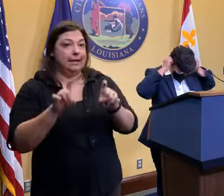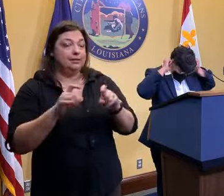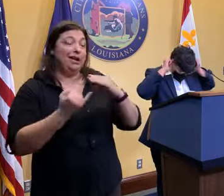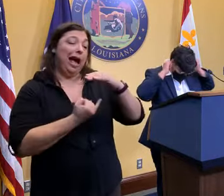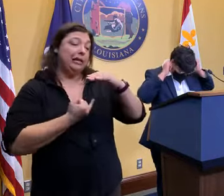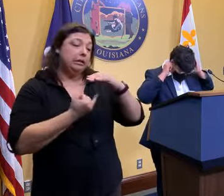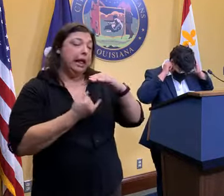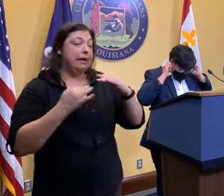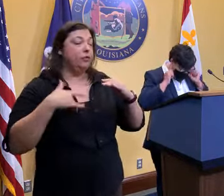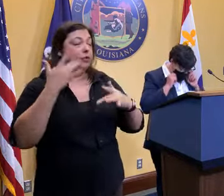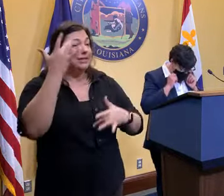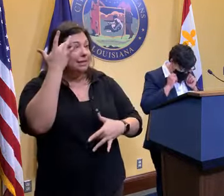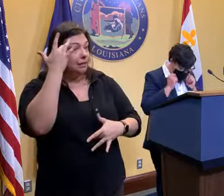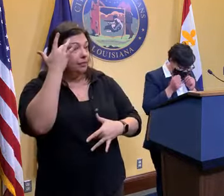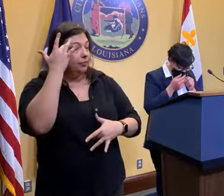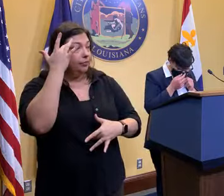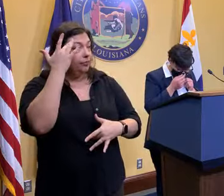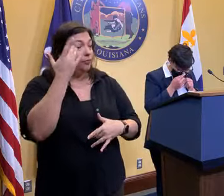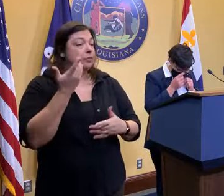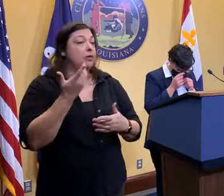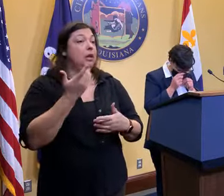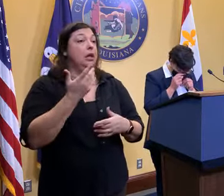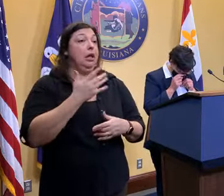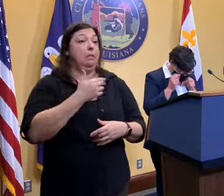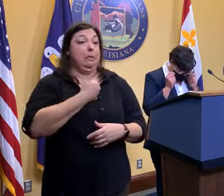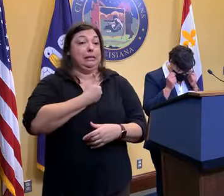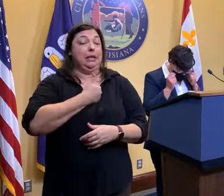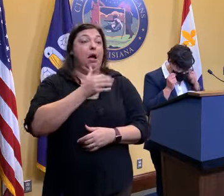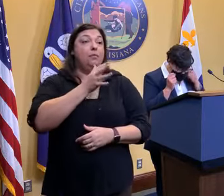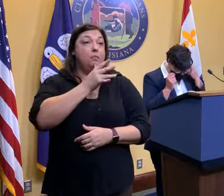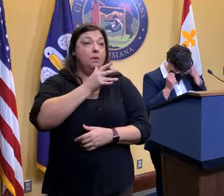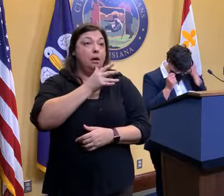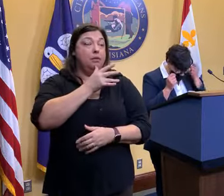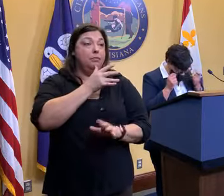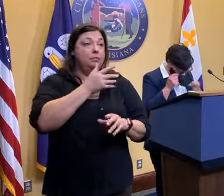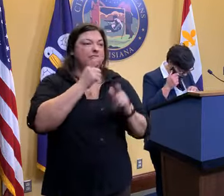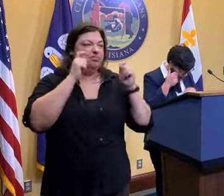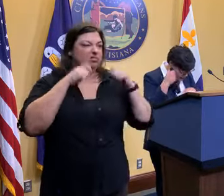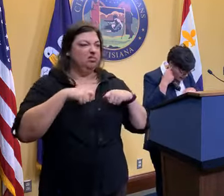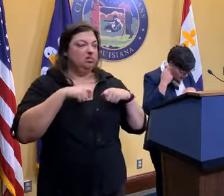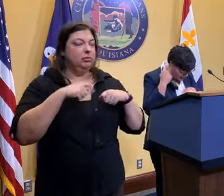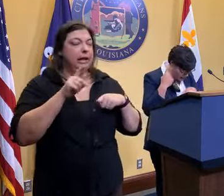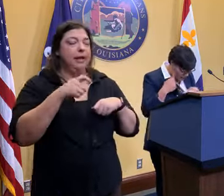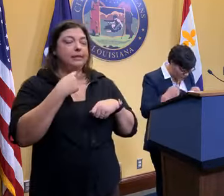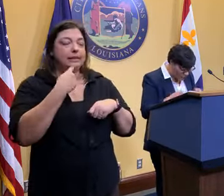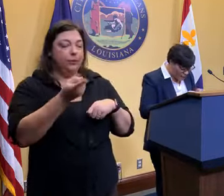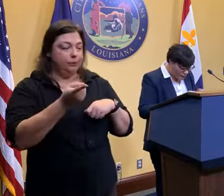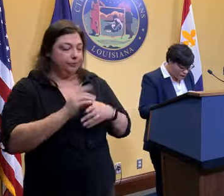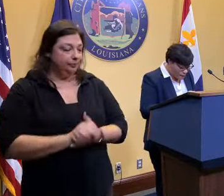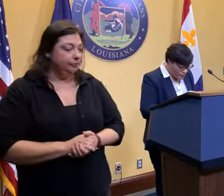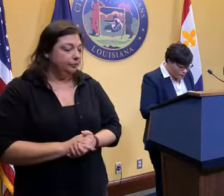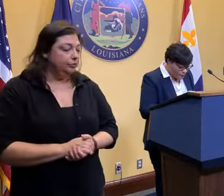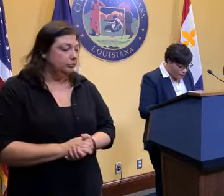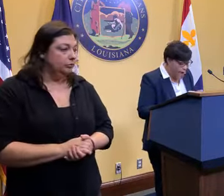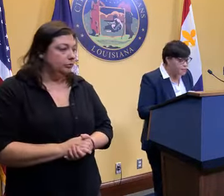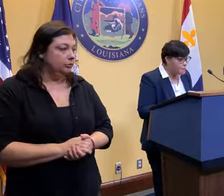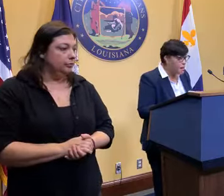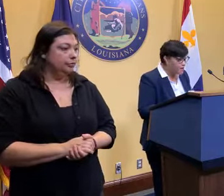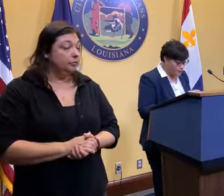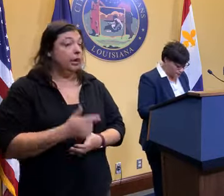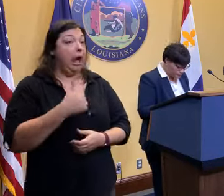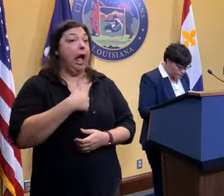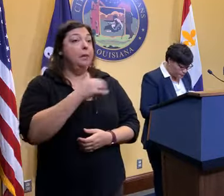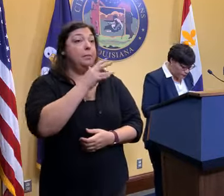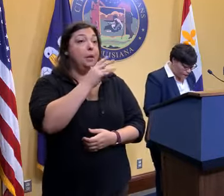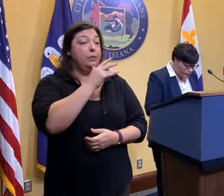if you're sick. And I have to say, as a mom, let me take this back off because I have to say this. As a